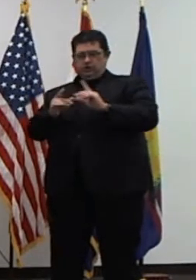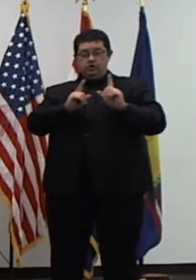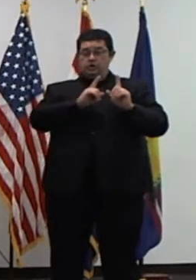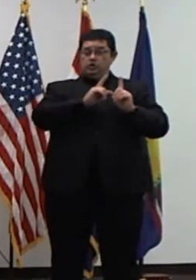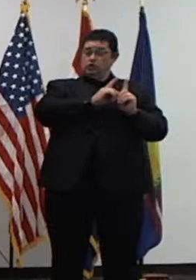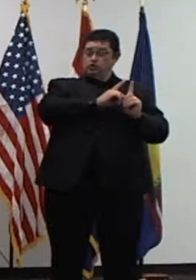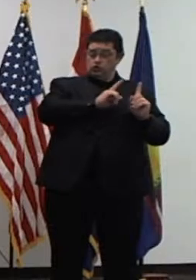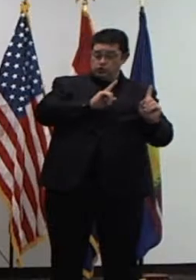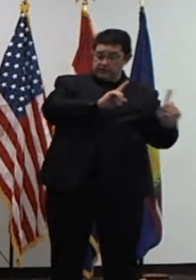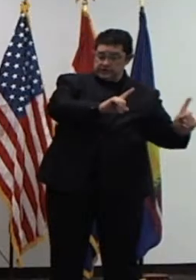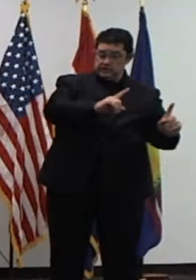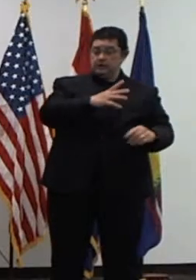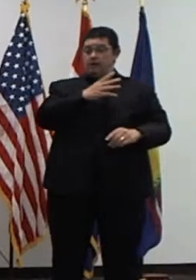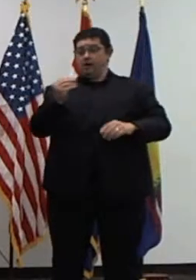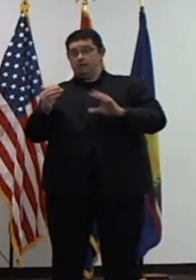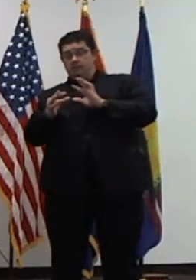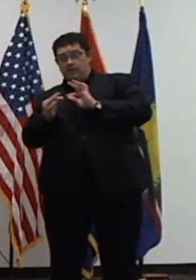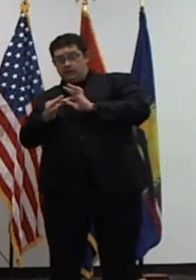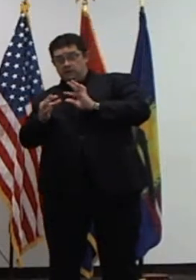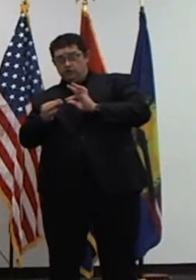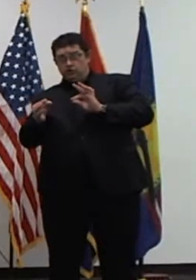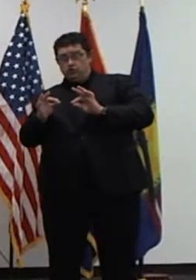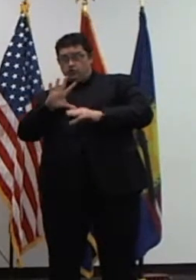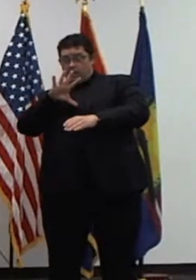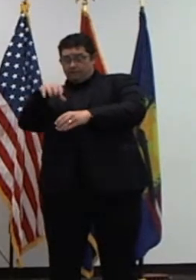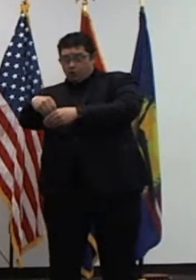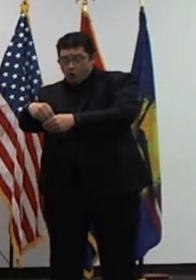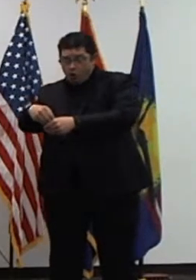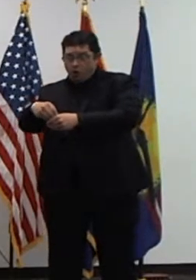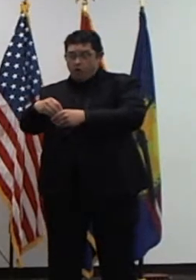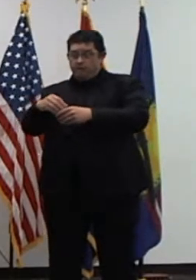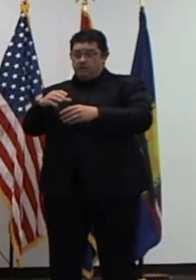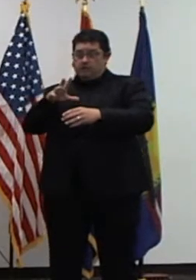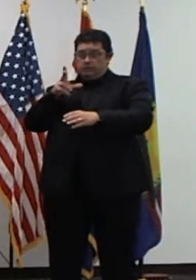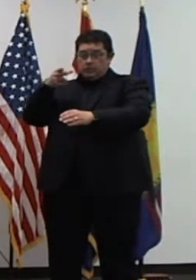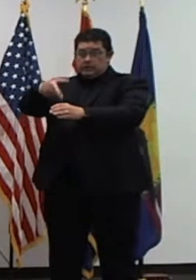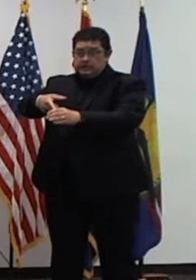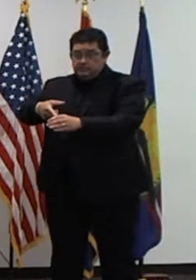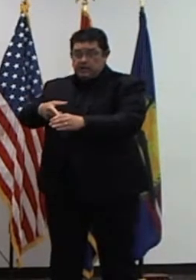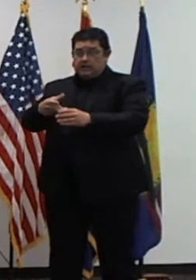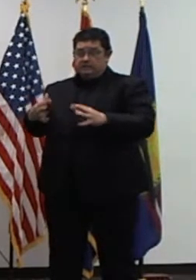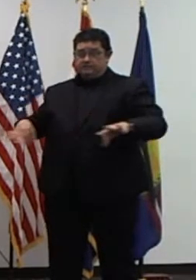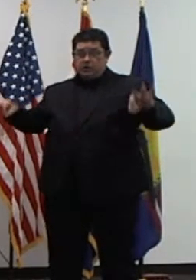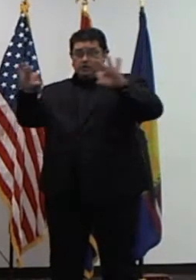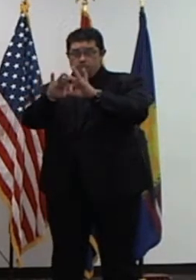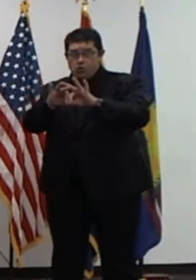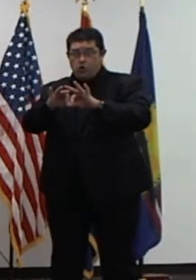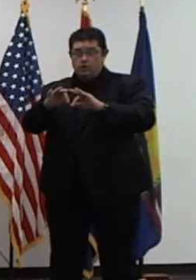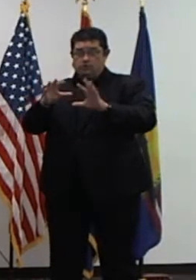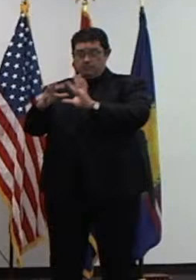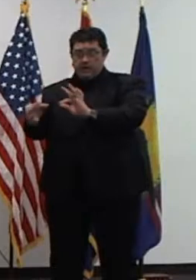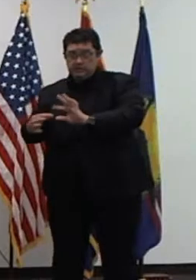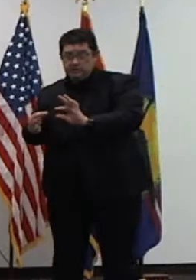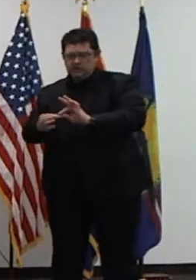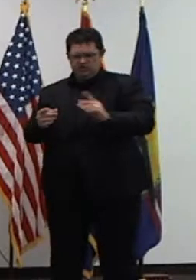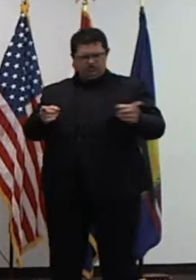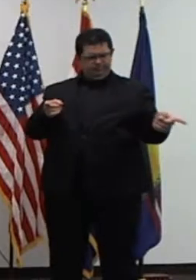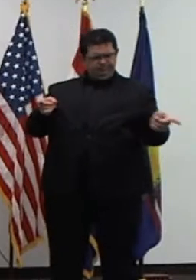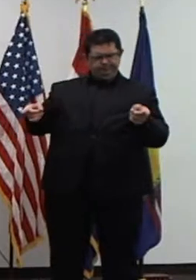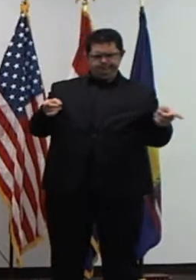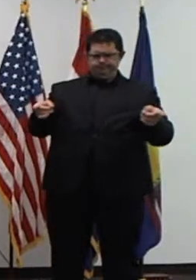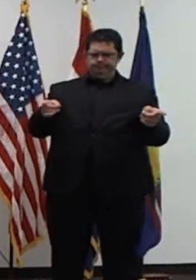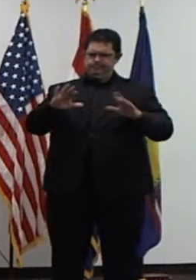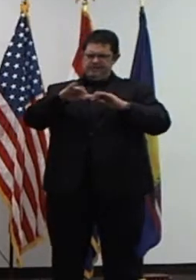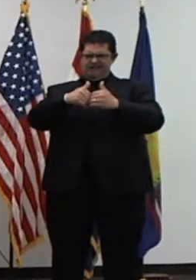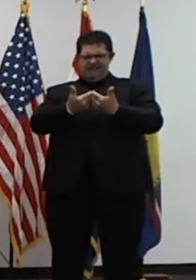distancing and then the message to get involved and participate in this very important message. How does that kind